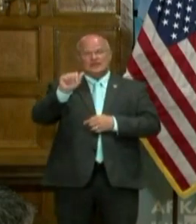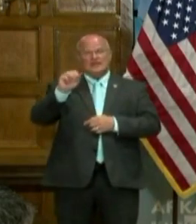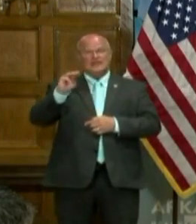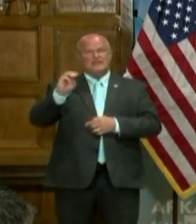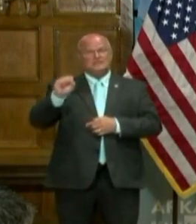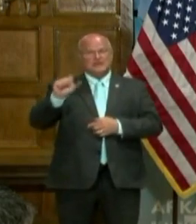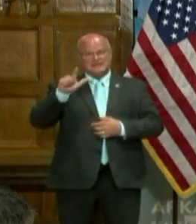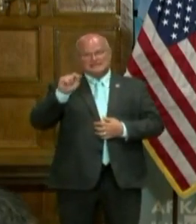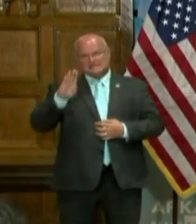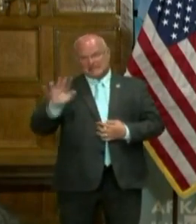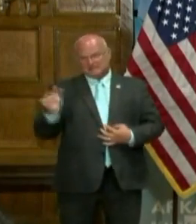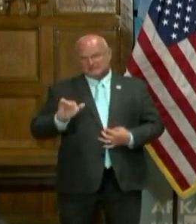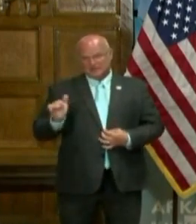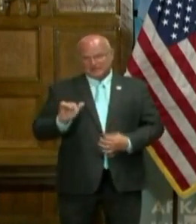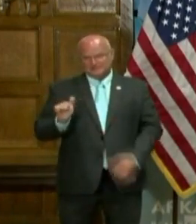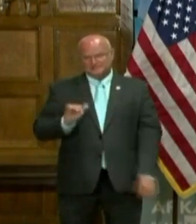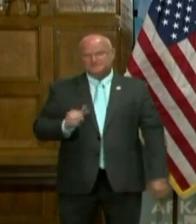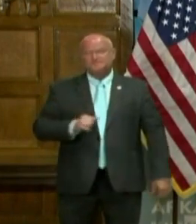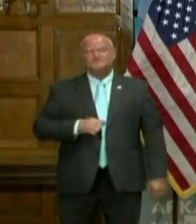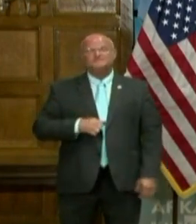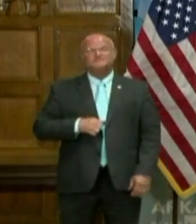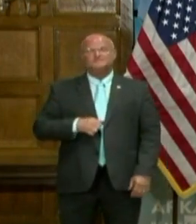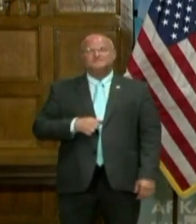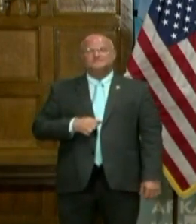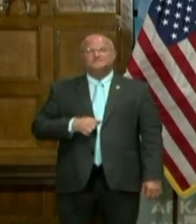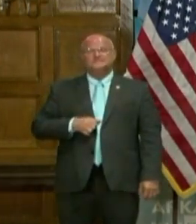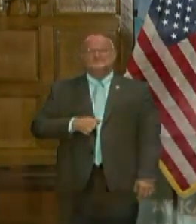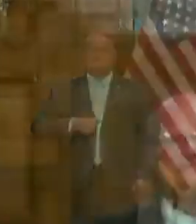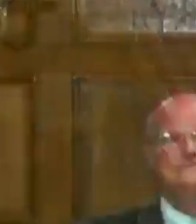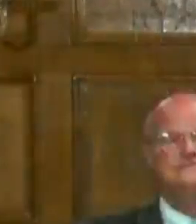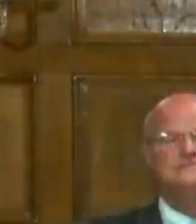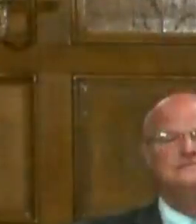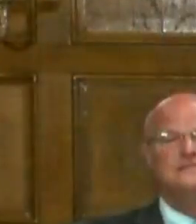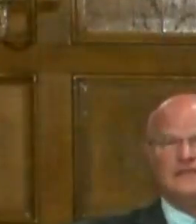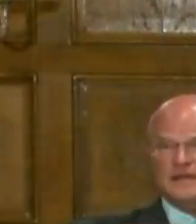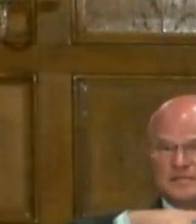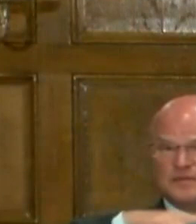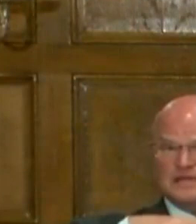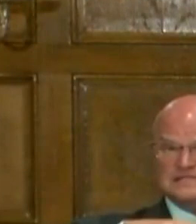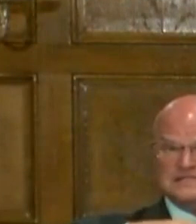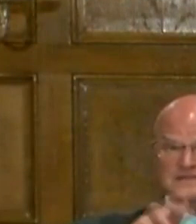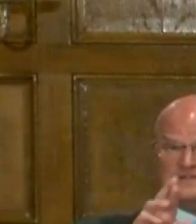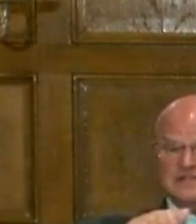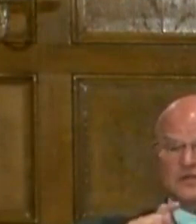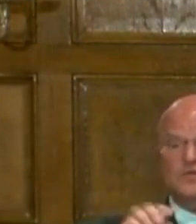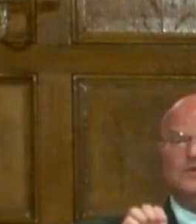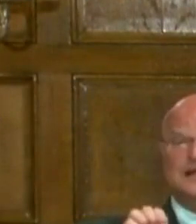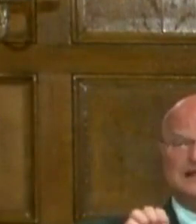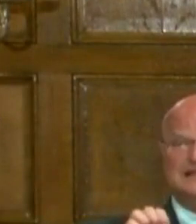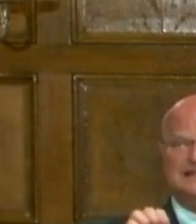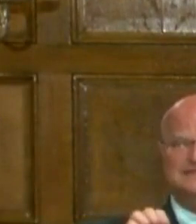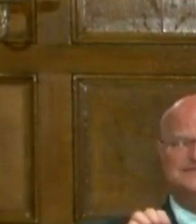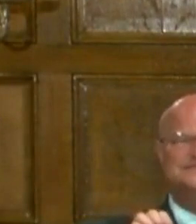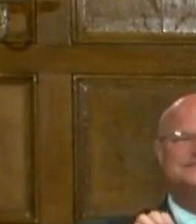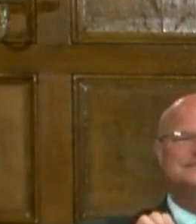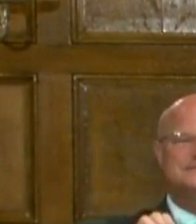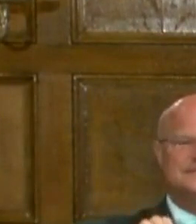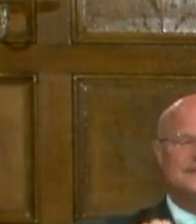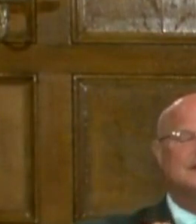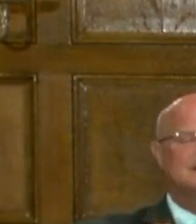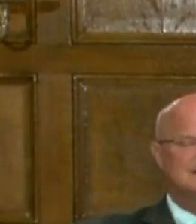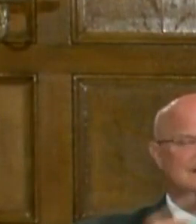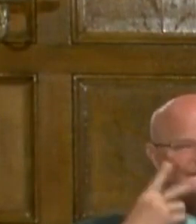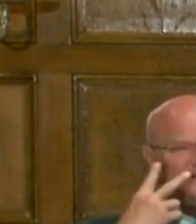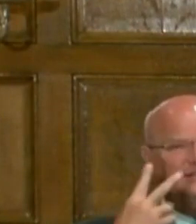UAMS laboratory as well. If you go to the positivity rate, here again, you